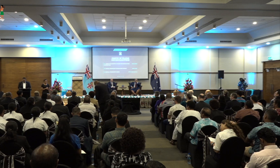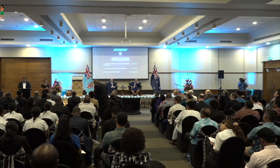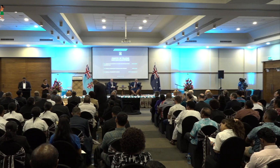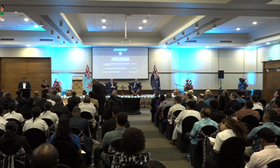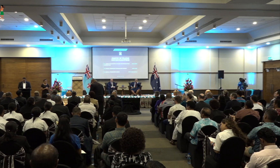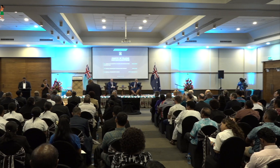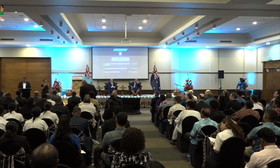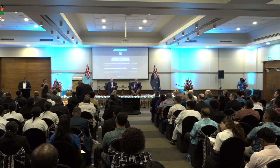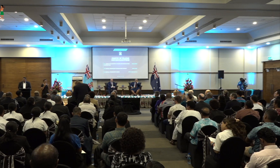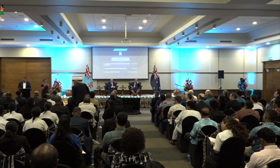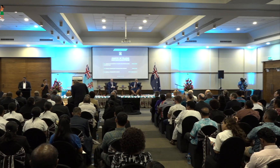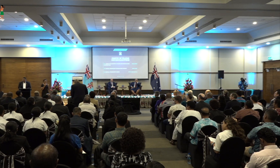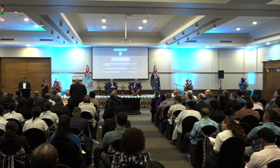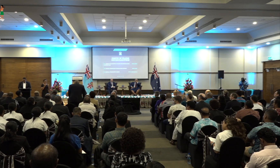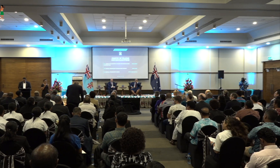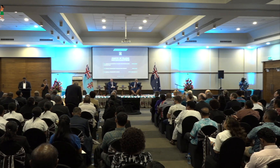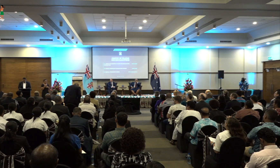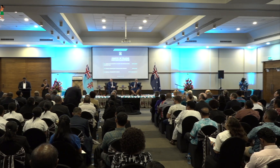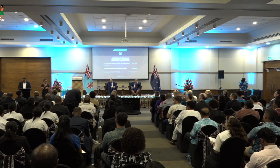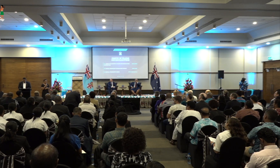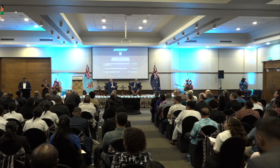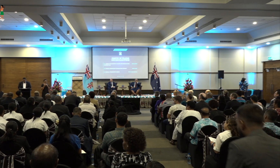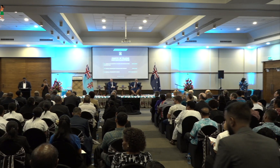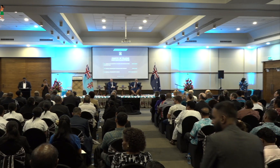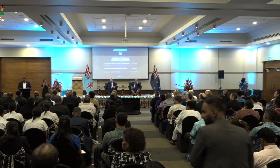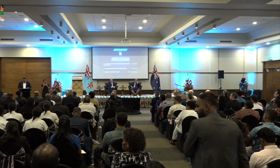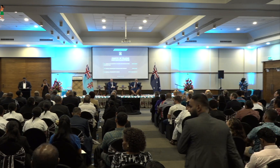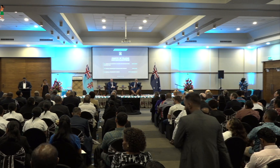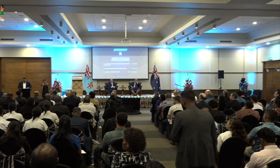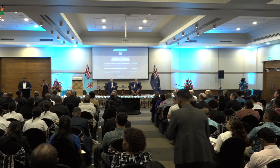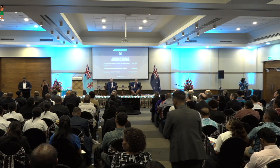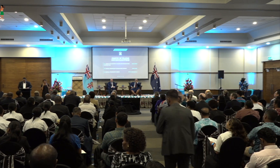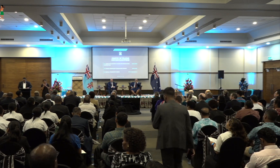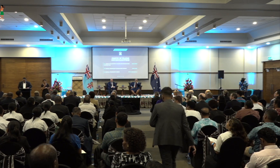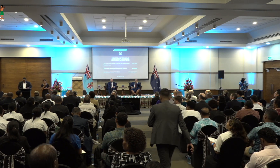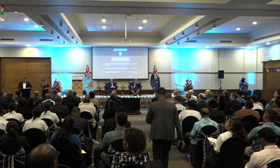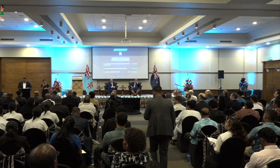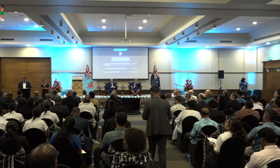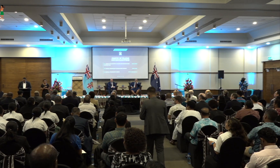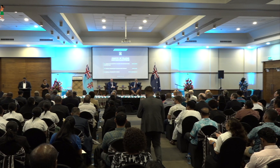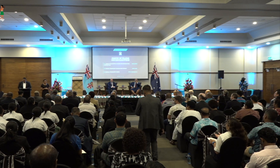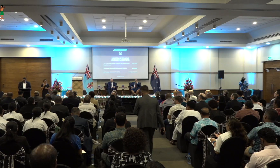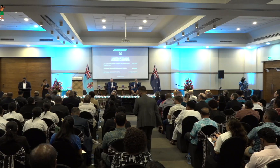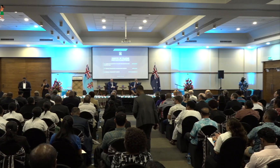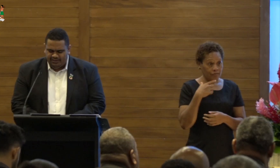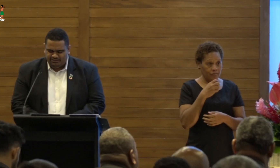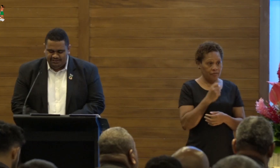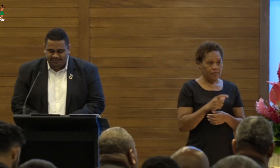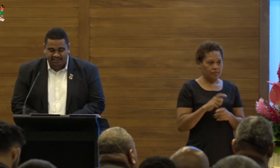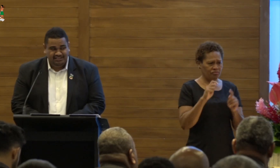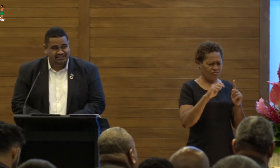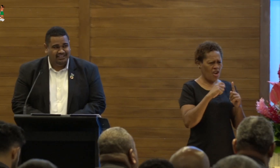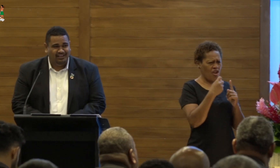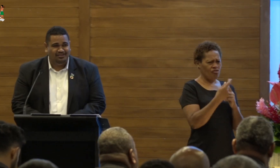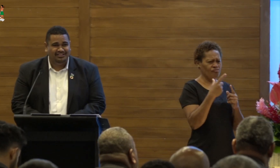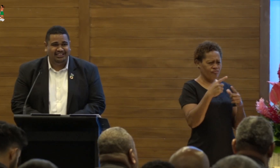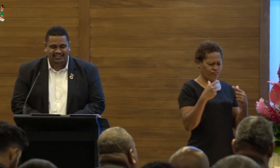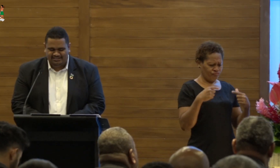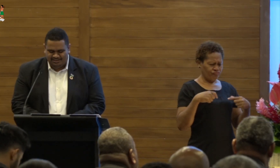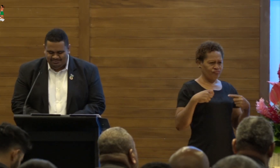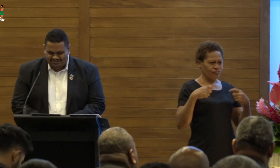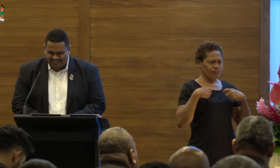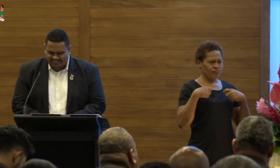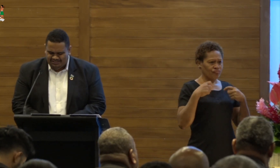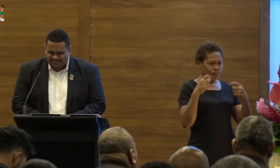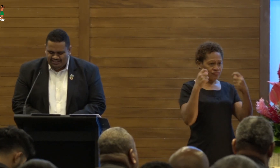Thank you, Reverend, for those inspiring and grounding words. Ladies and gentlemen, we will now proceed with the garlanding of our chief guest and our honored